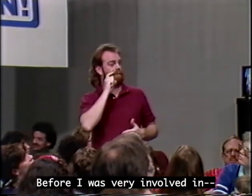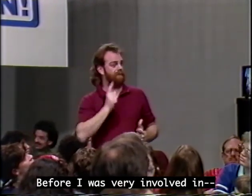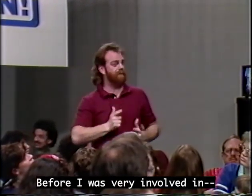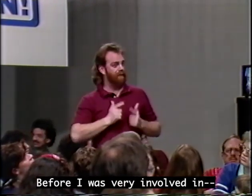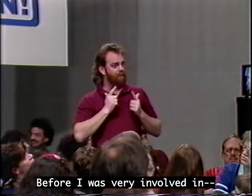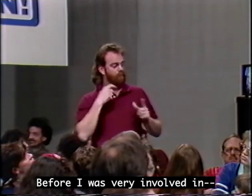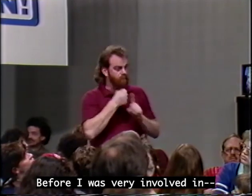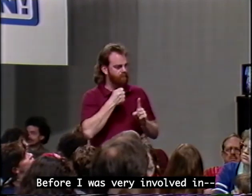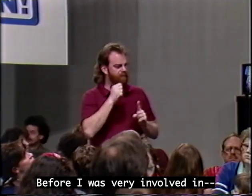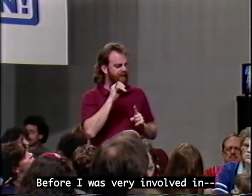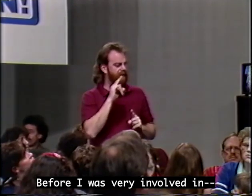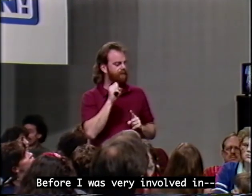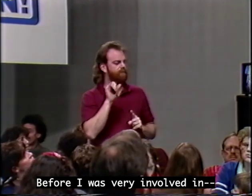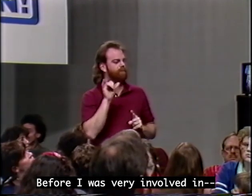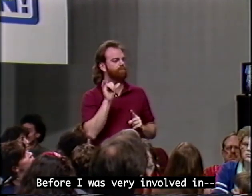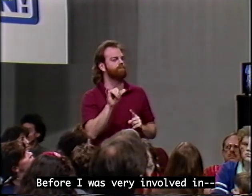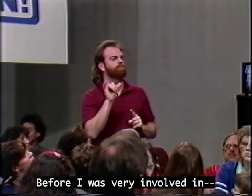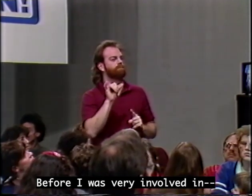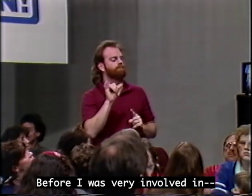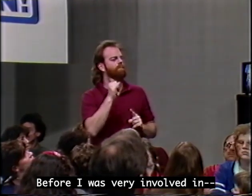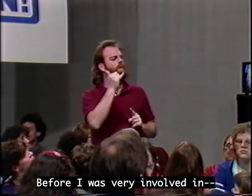Before, I was very involved in...